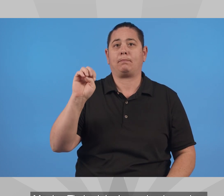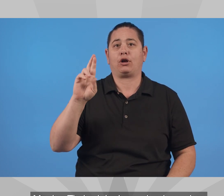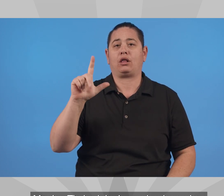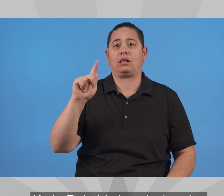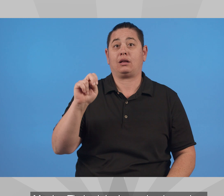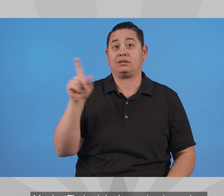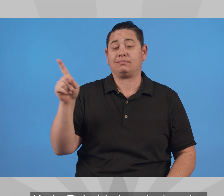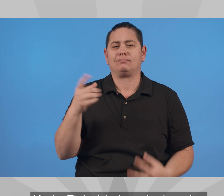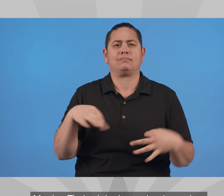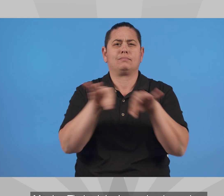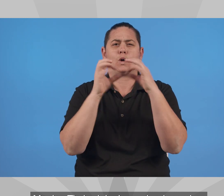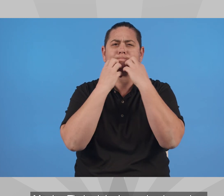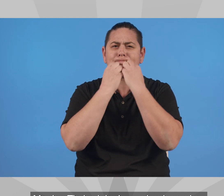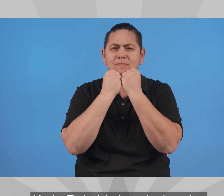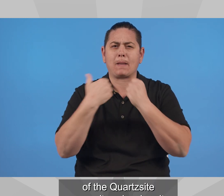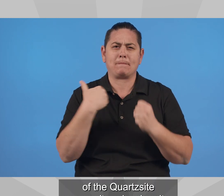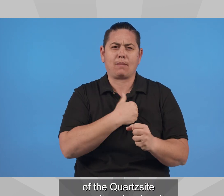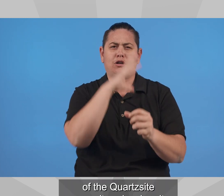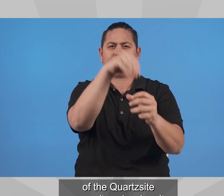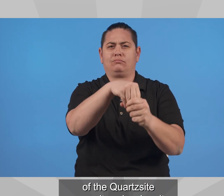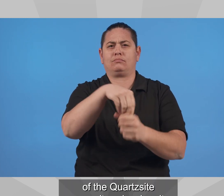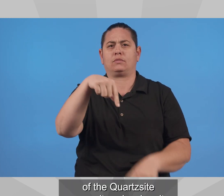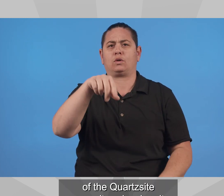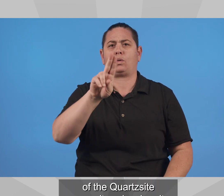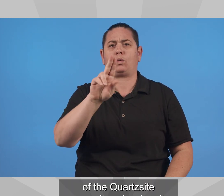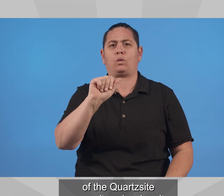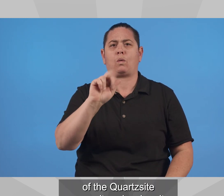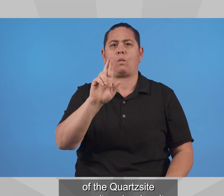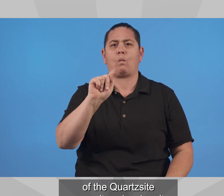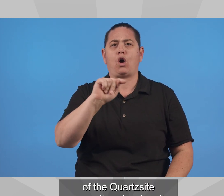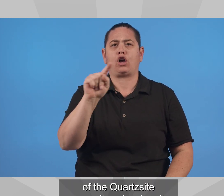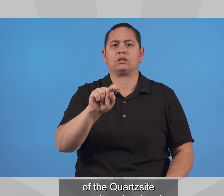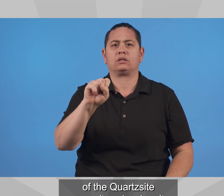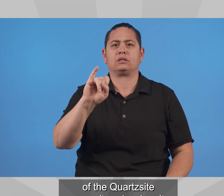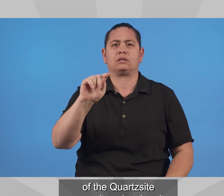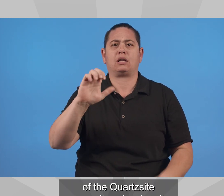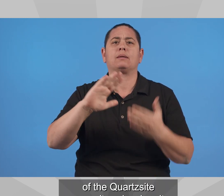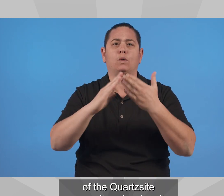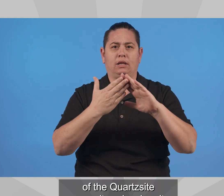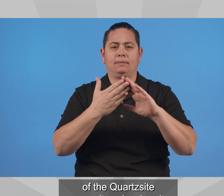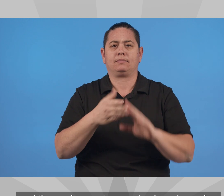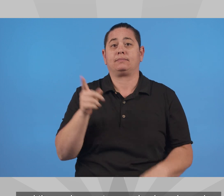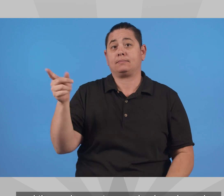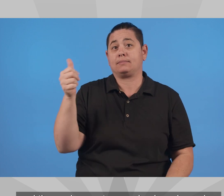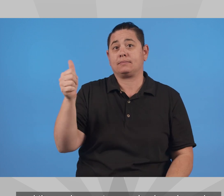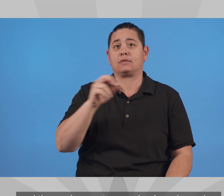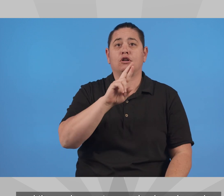Monica Timberlake is a valued member of the Quartzsite community, a local realtor, and the senior-most